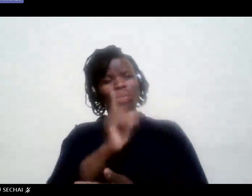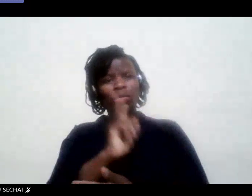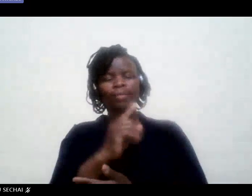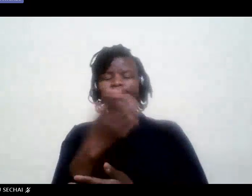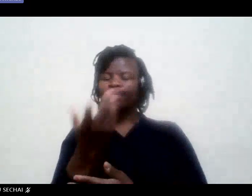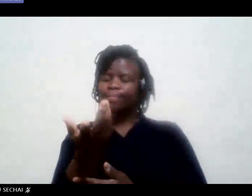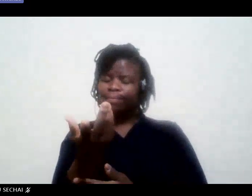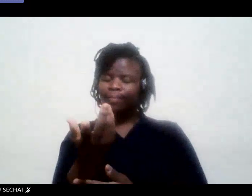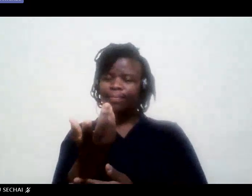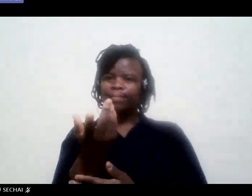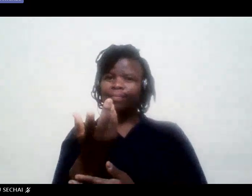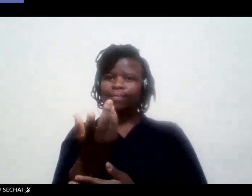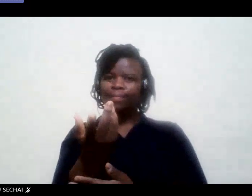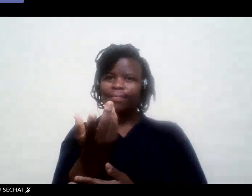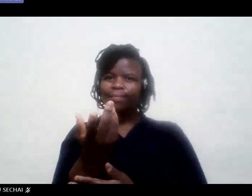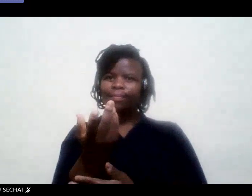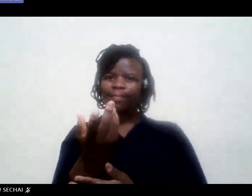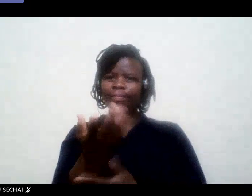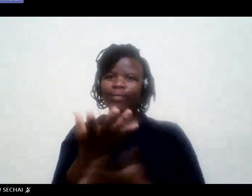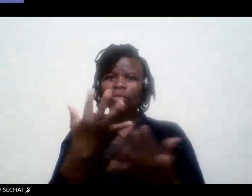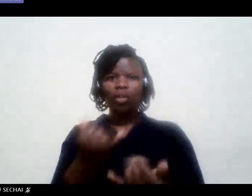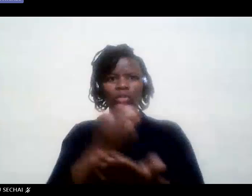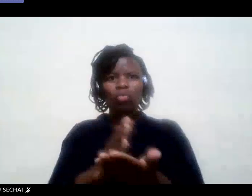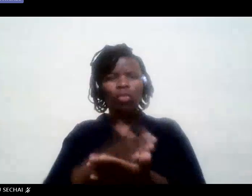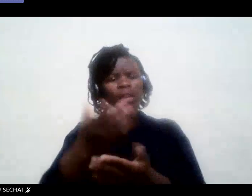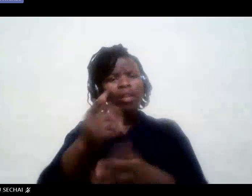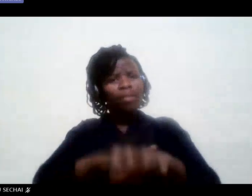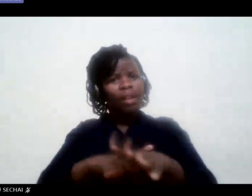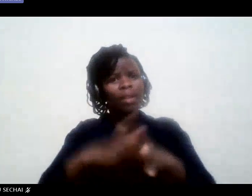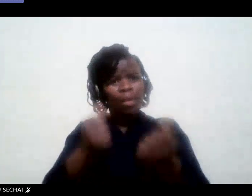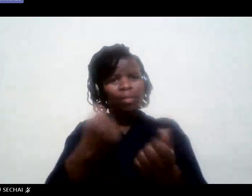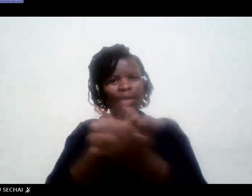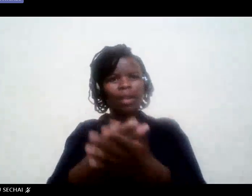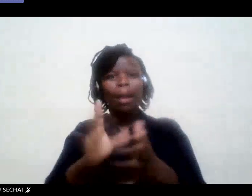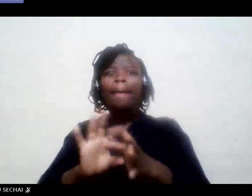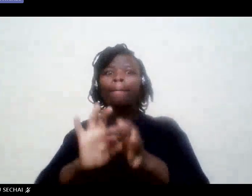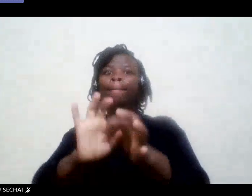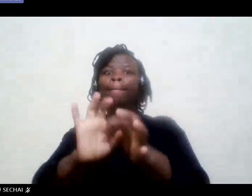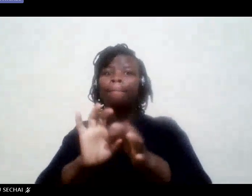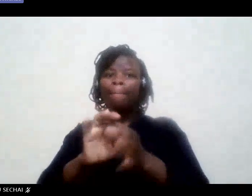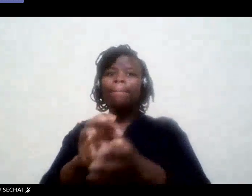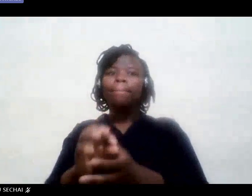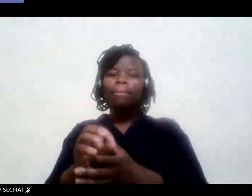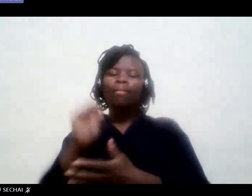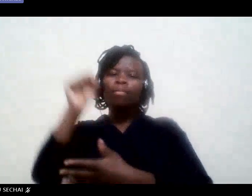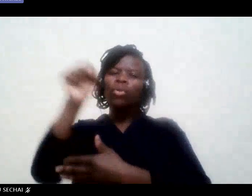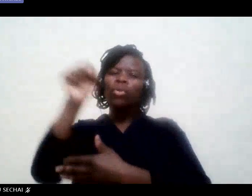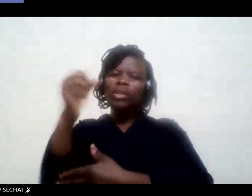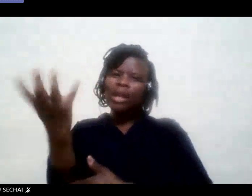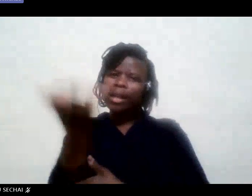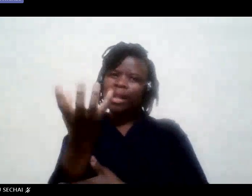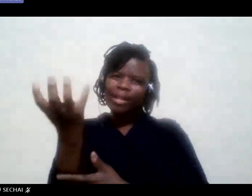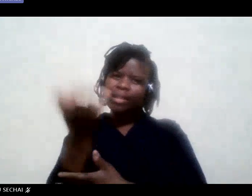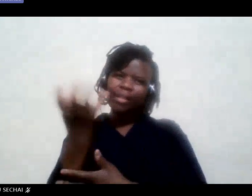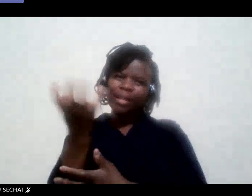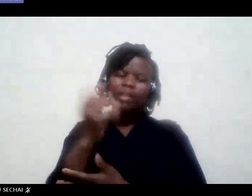working on, if I have the time, is to link to political science, disability and political science. Because looking at why is it that,